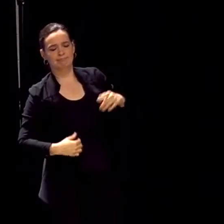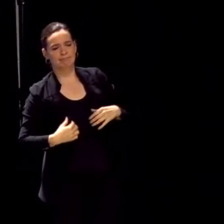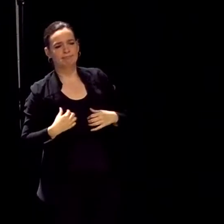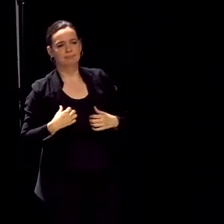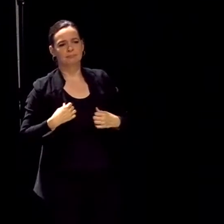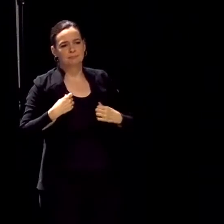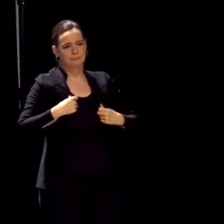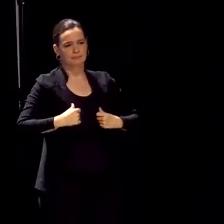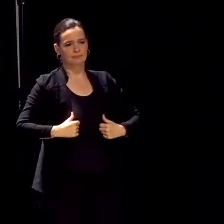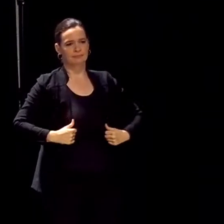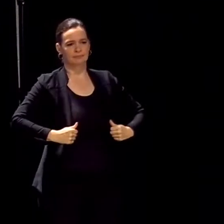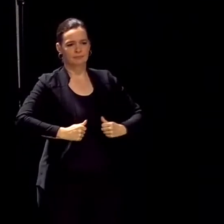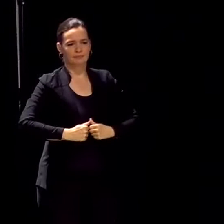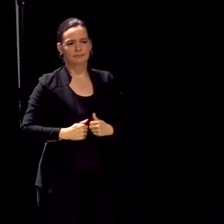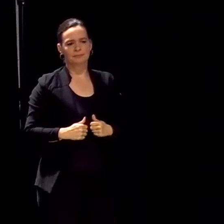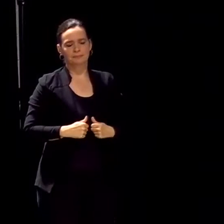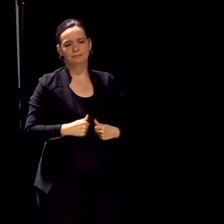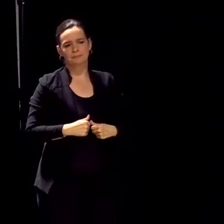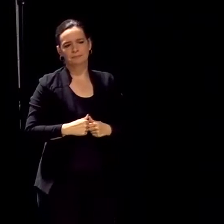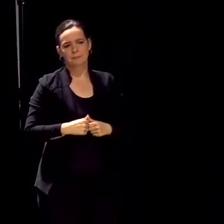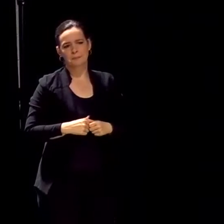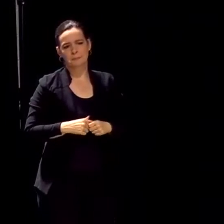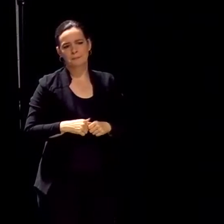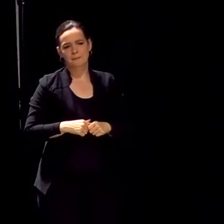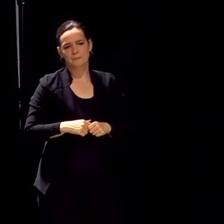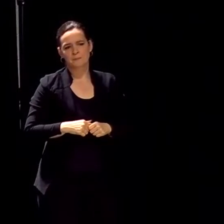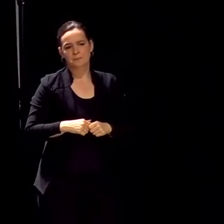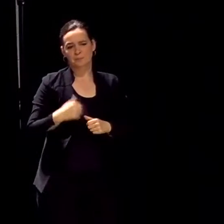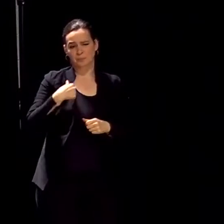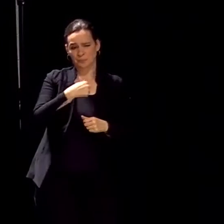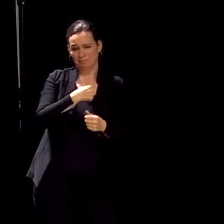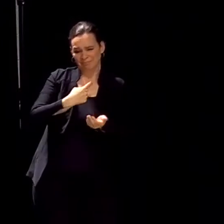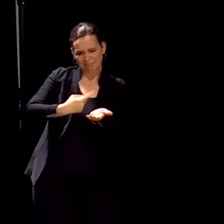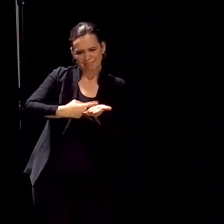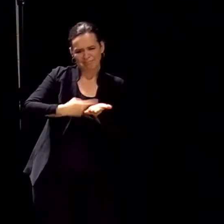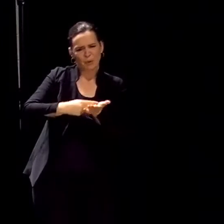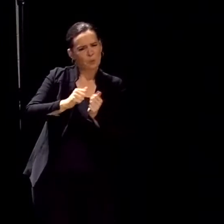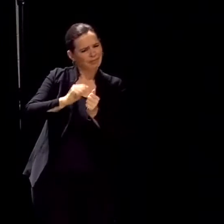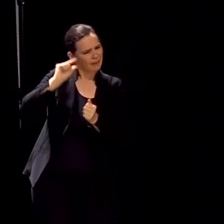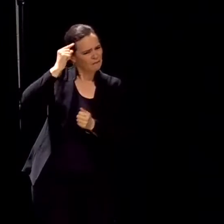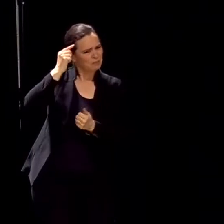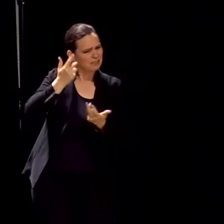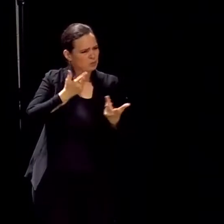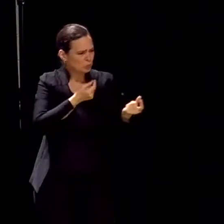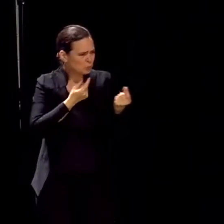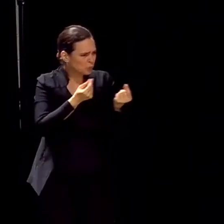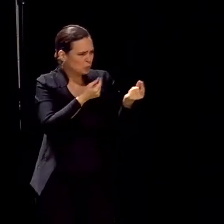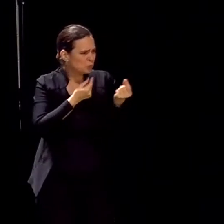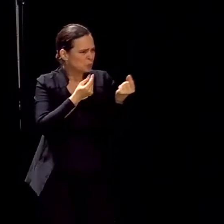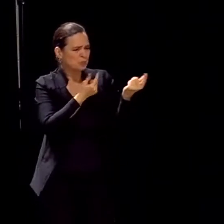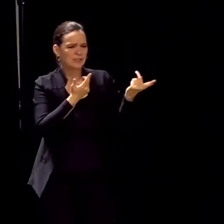was about data. This is about looking at it. This is a dialogue. So there's a lot of discussion on the map.